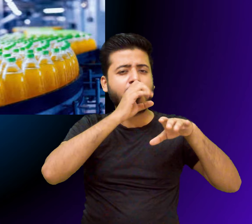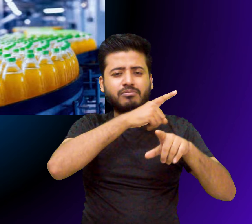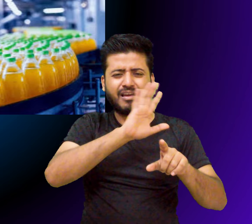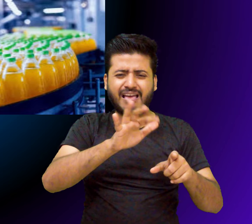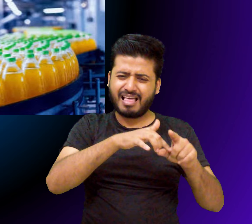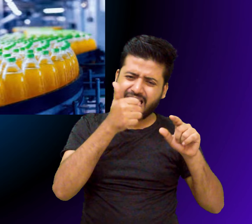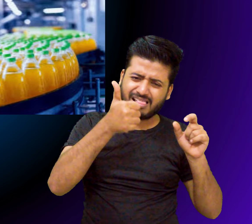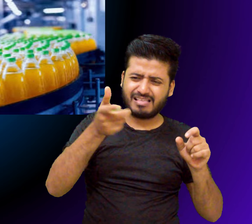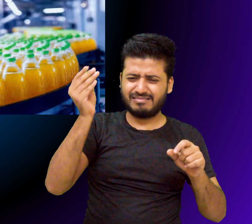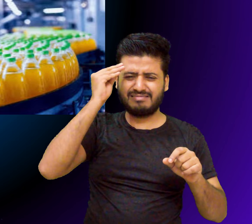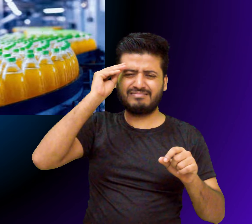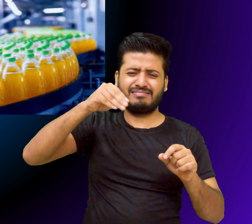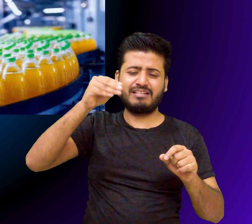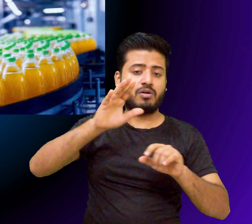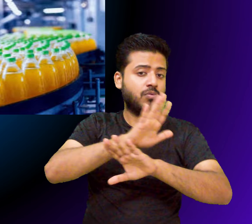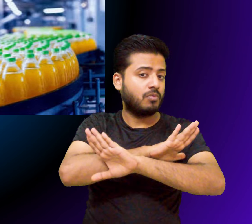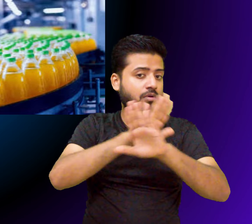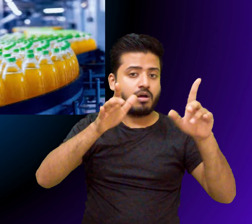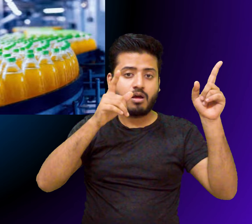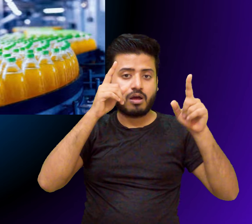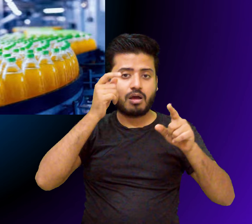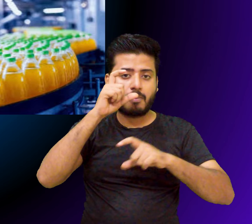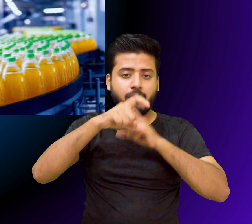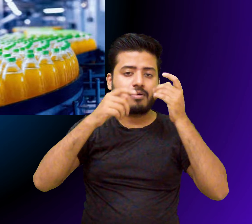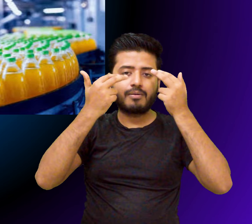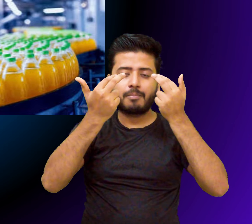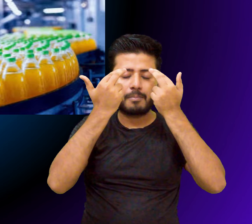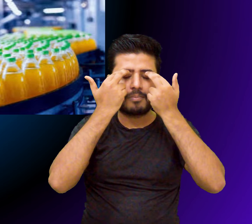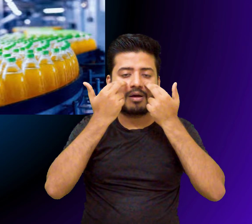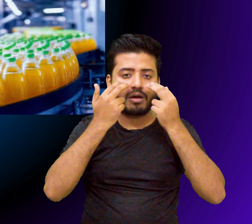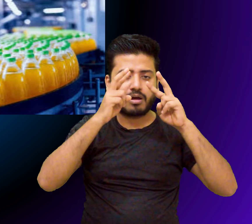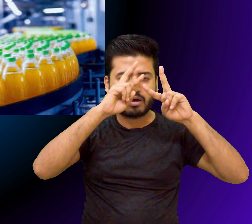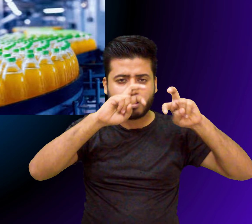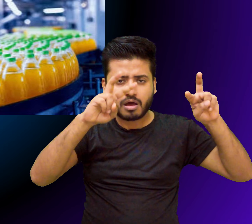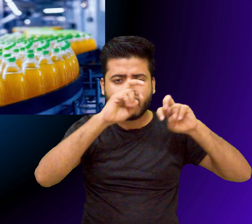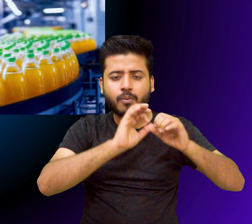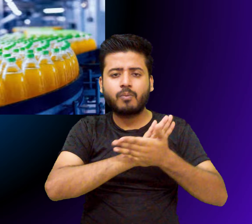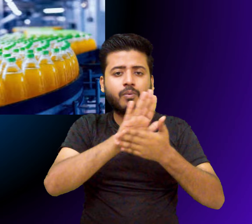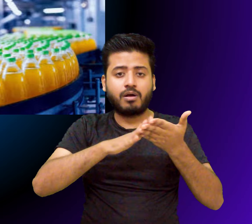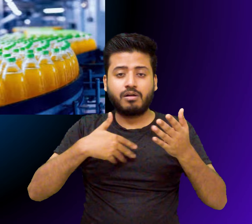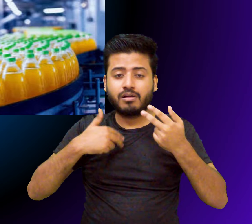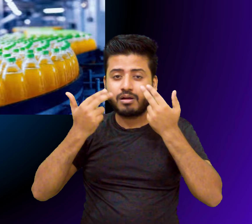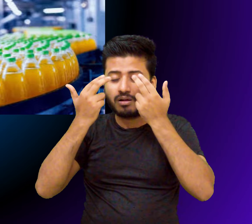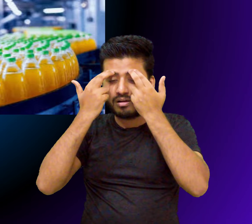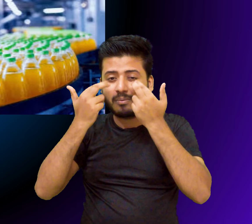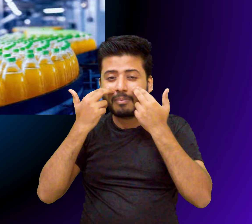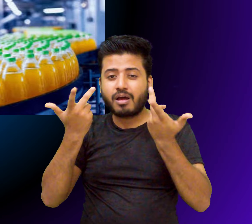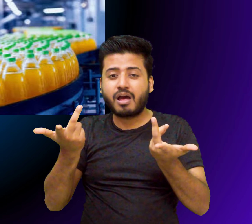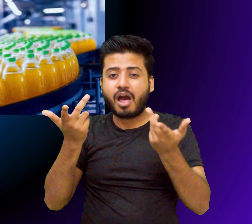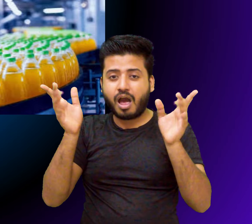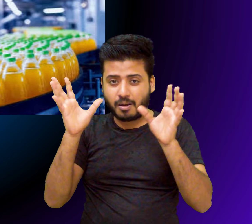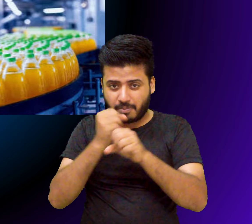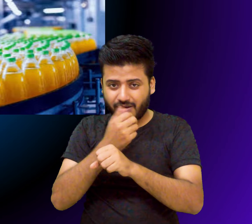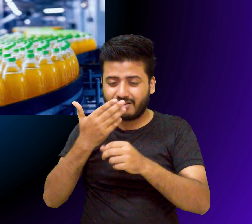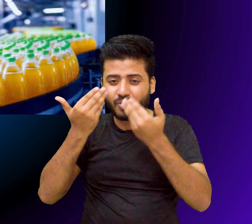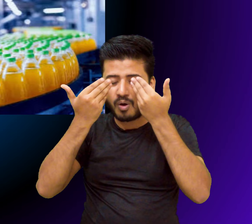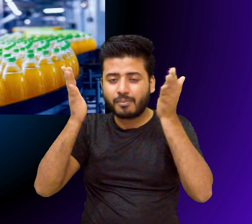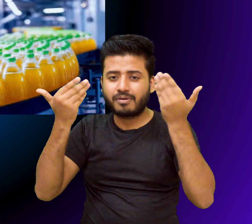Brutzer. Paperboat drinks like Amras are often praised for their nostalgic feel and lack of artificial preservatives or